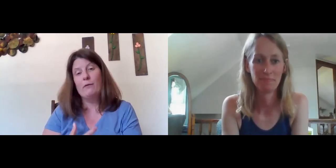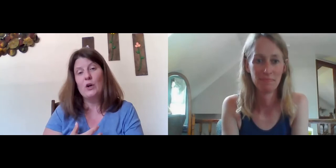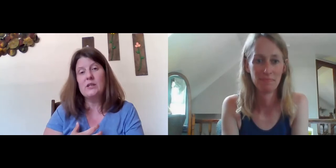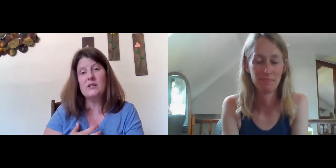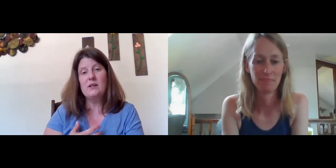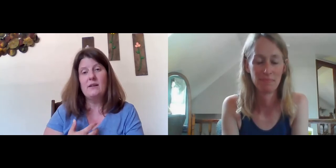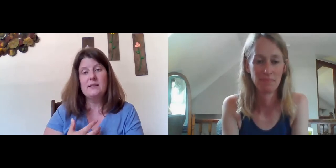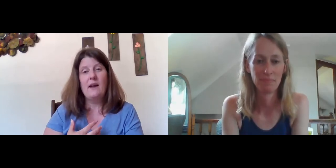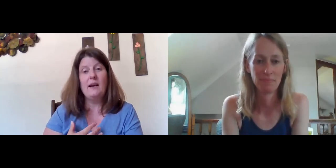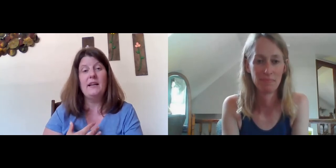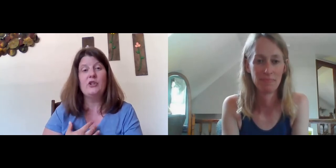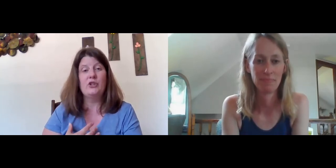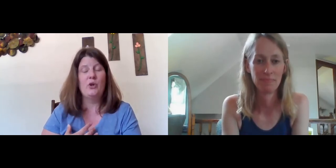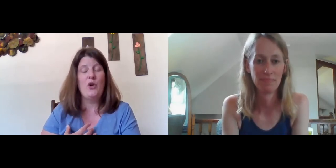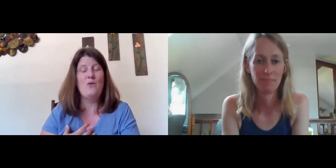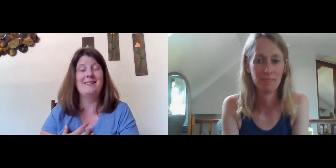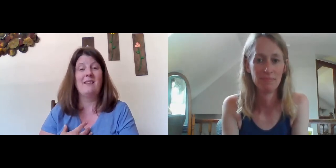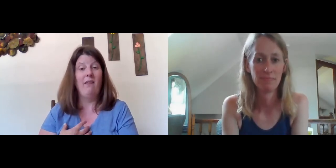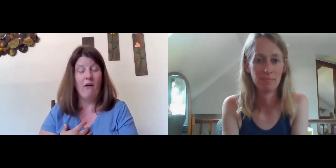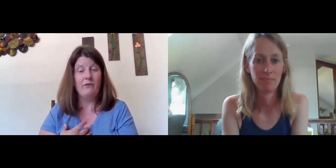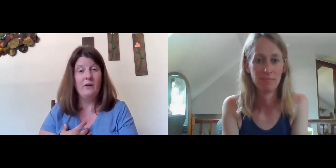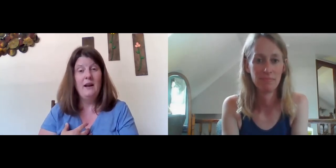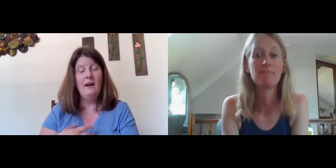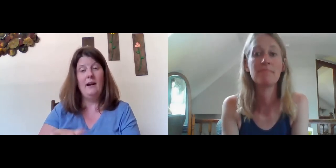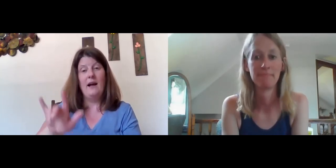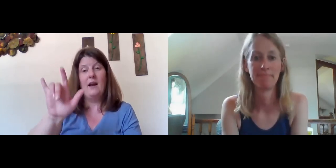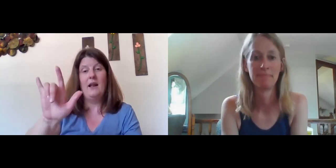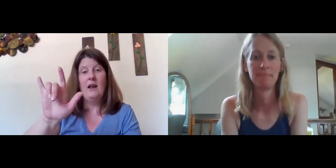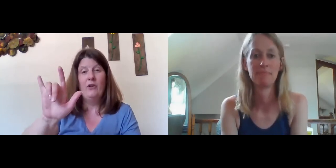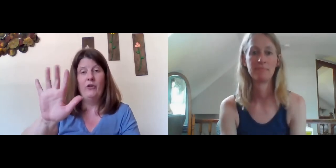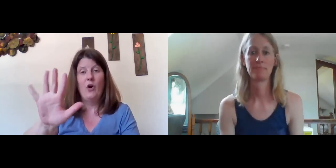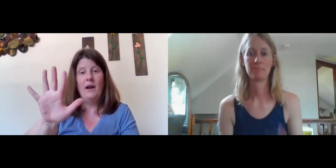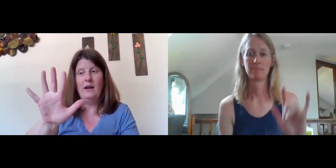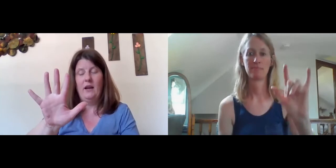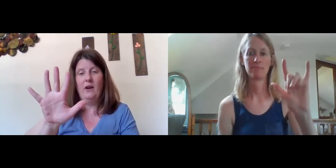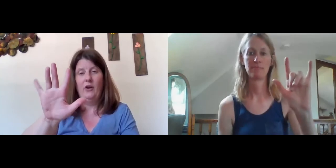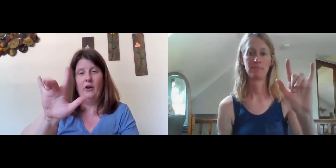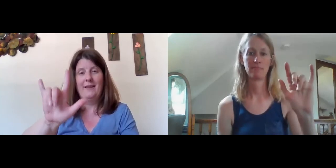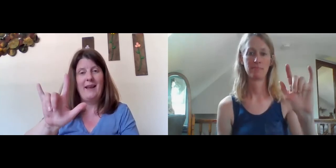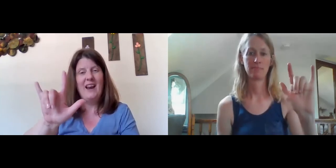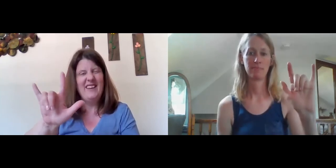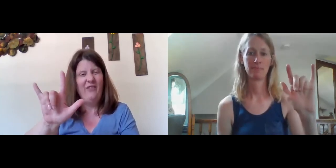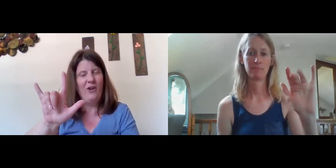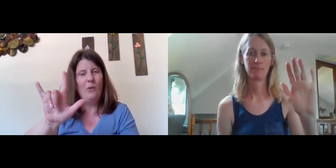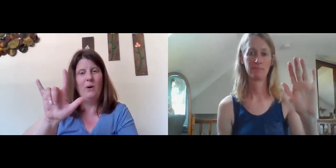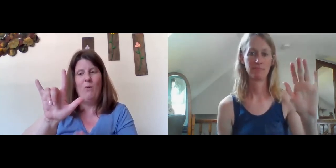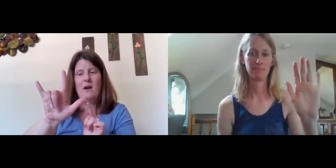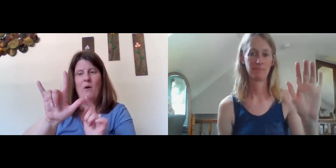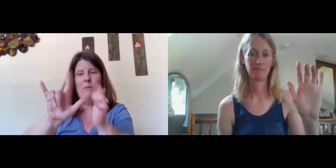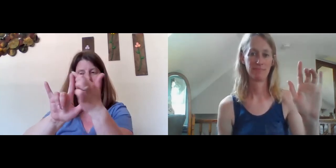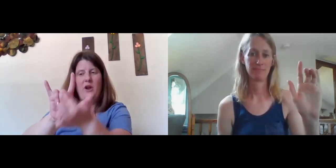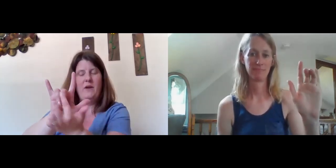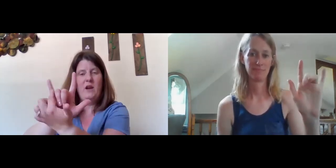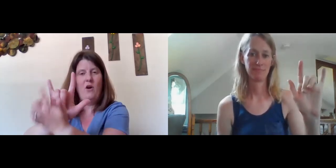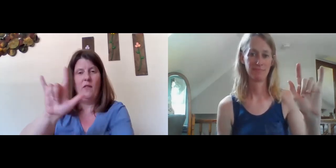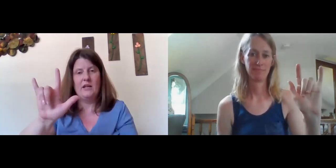the first sign that I need to show you is love. And so, it's kind of a difficult one,